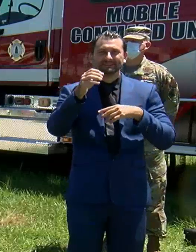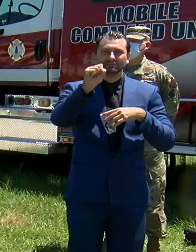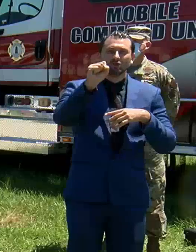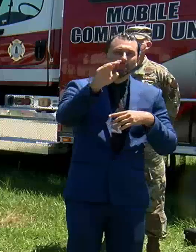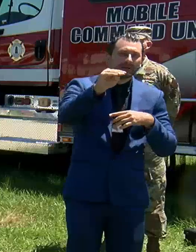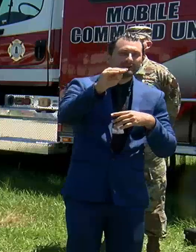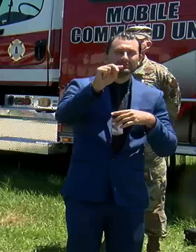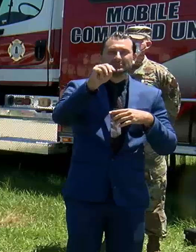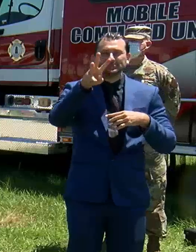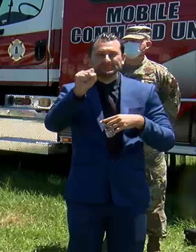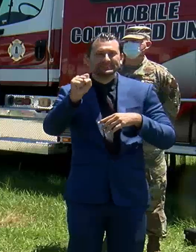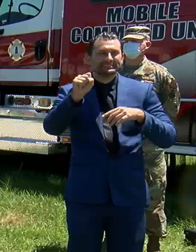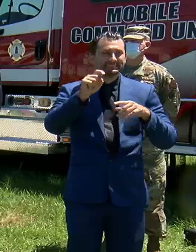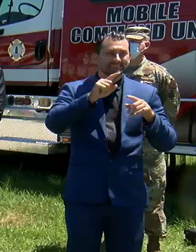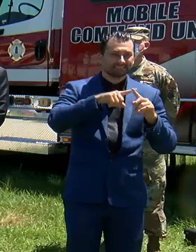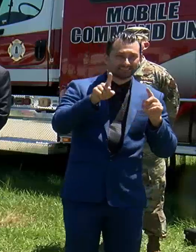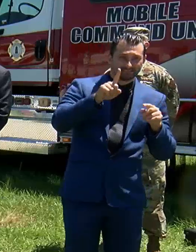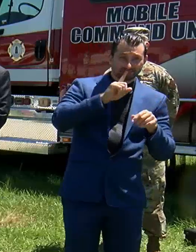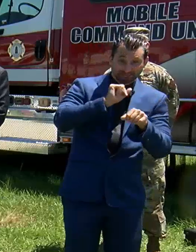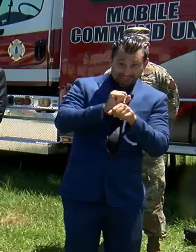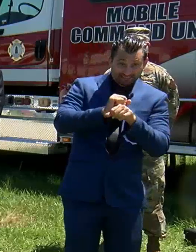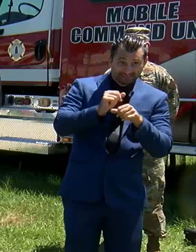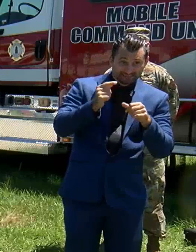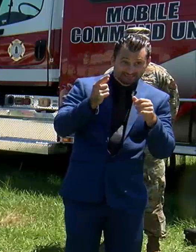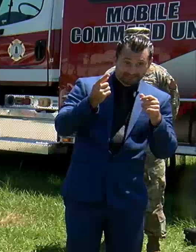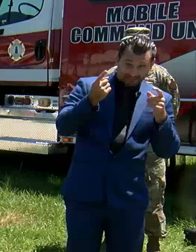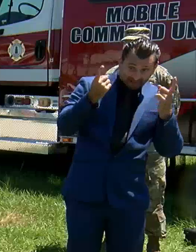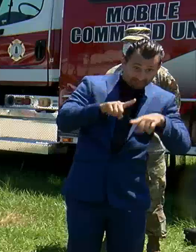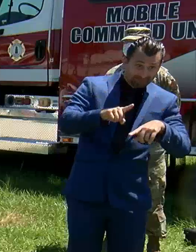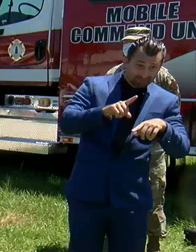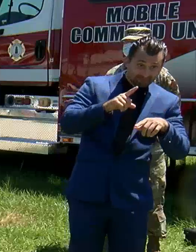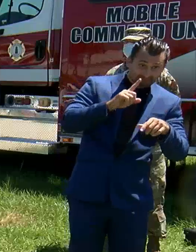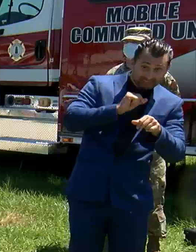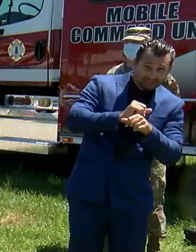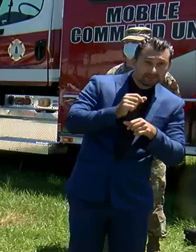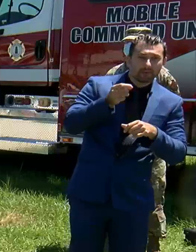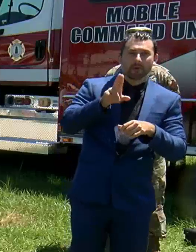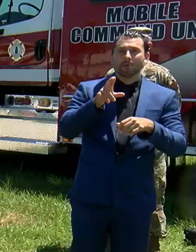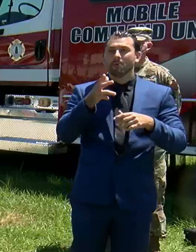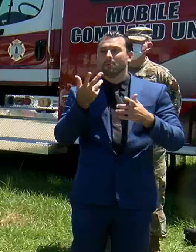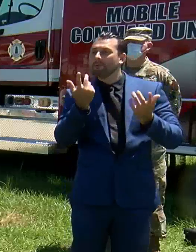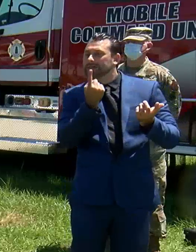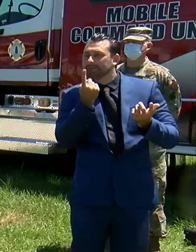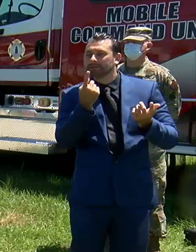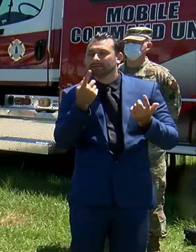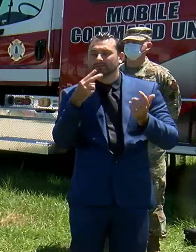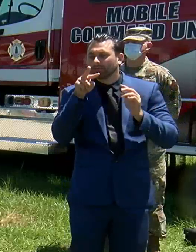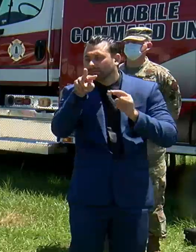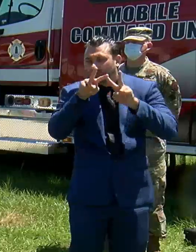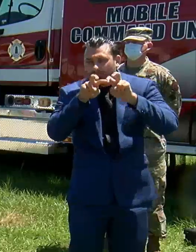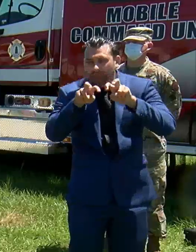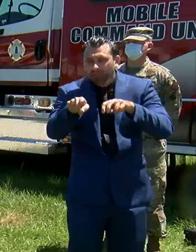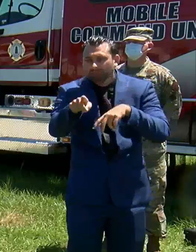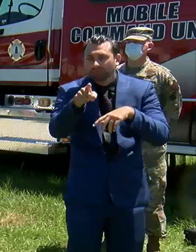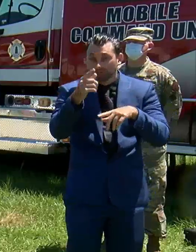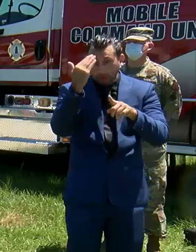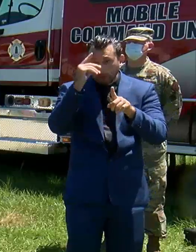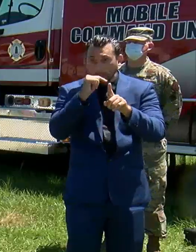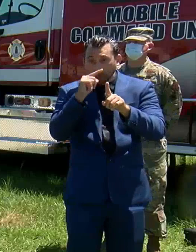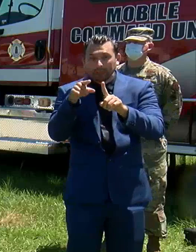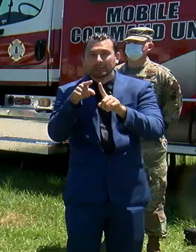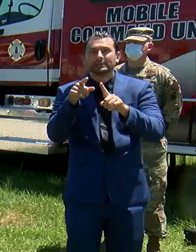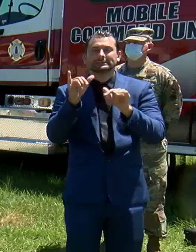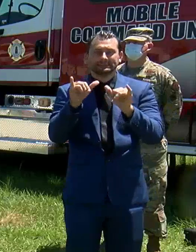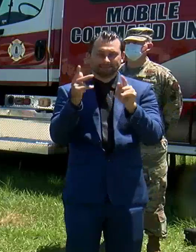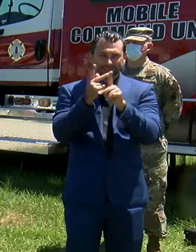figuring out, okay, what's this? Is this person caught up? Is there a problem or whatnot? And they've been doing that pretty proactively.